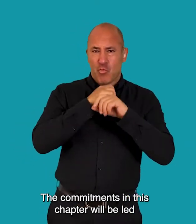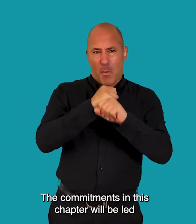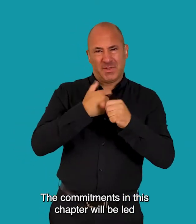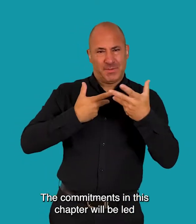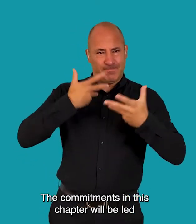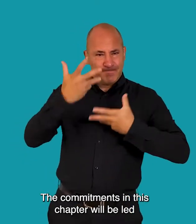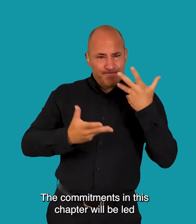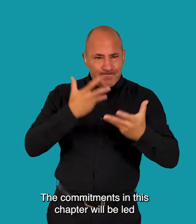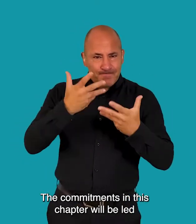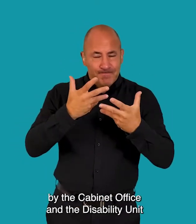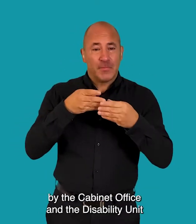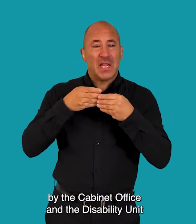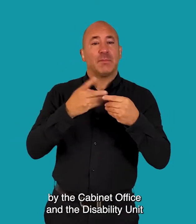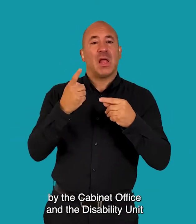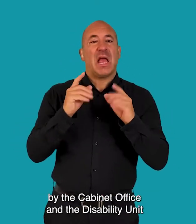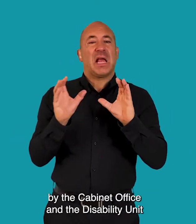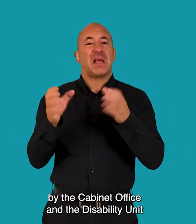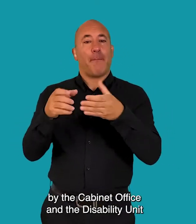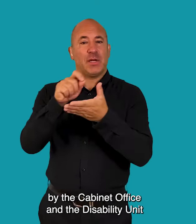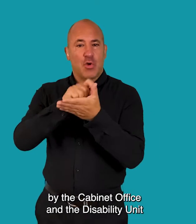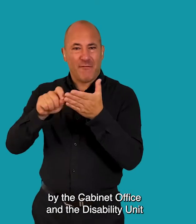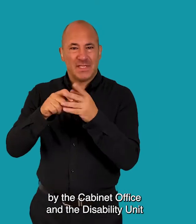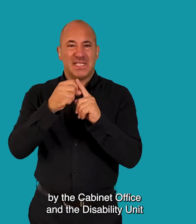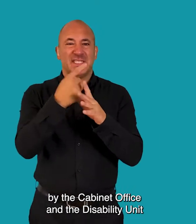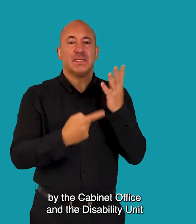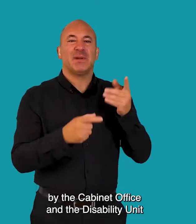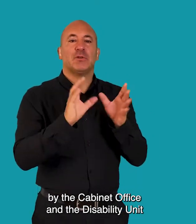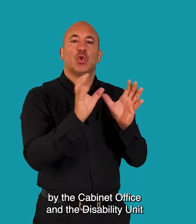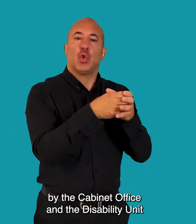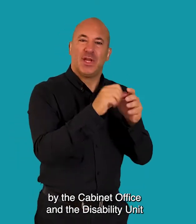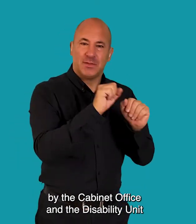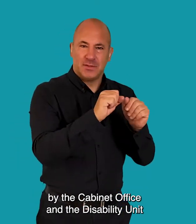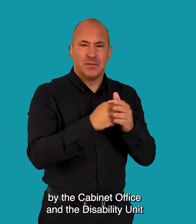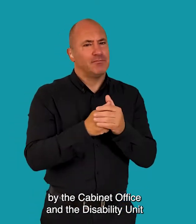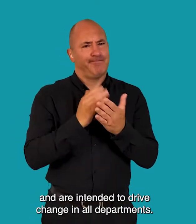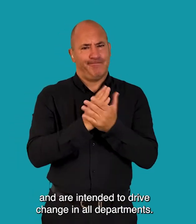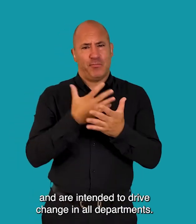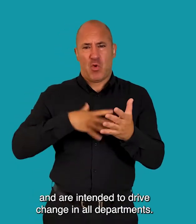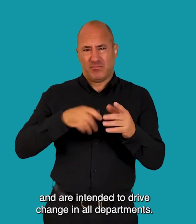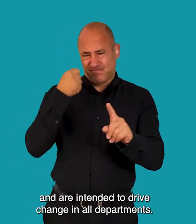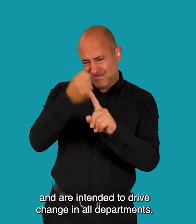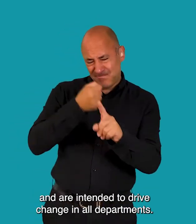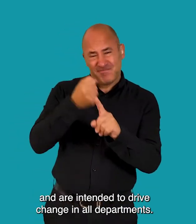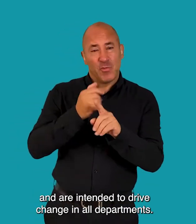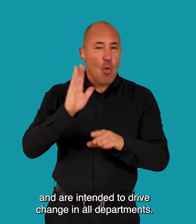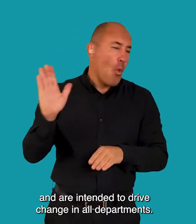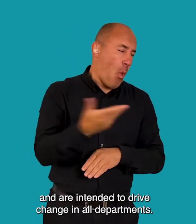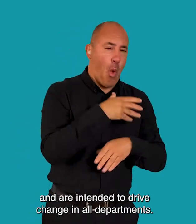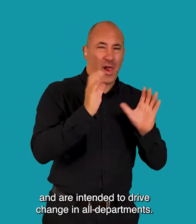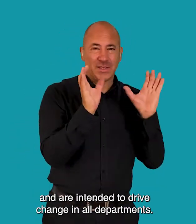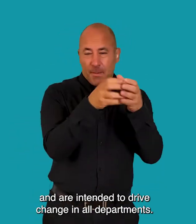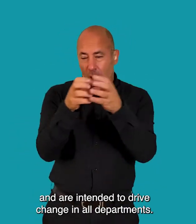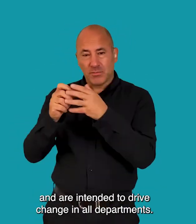chapter will be led by the Cabinet Office and the Disability Unit, and are intended to drive change in all